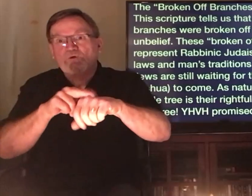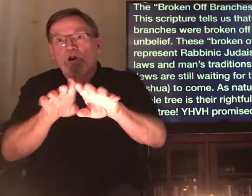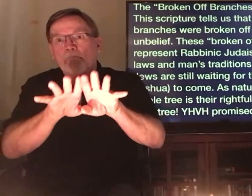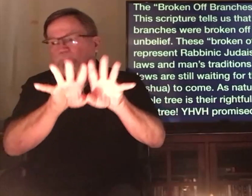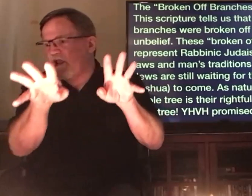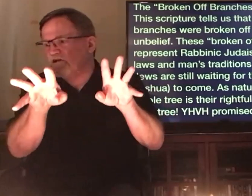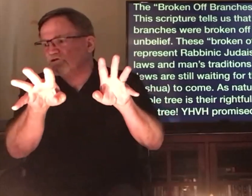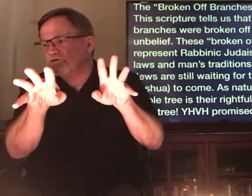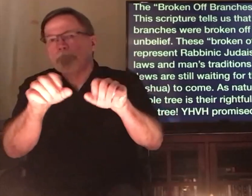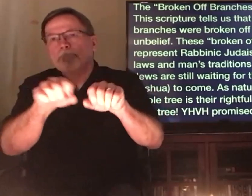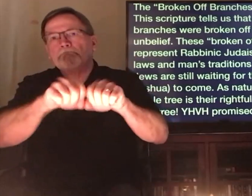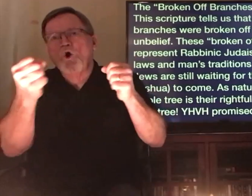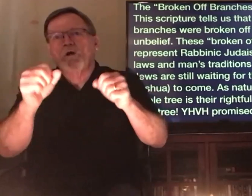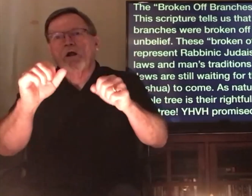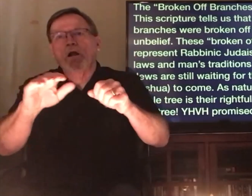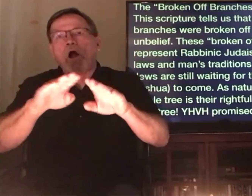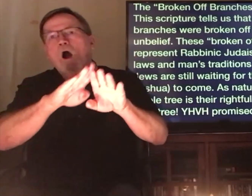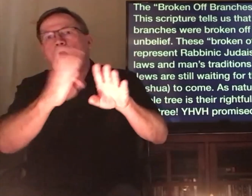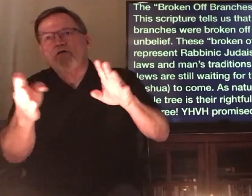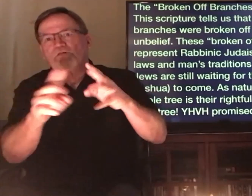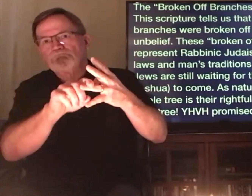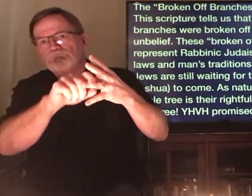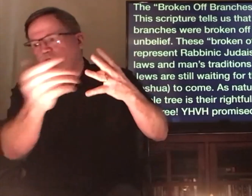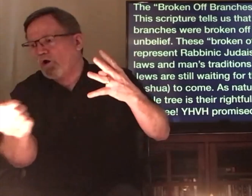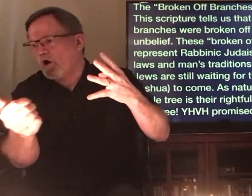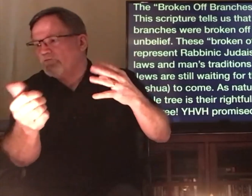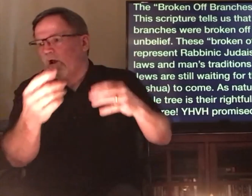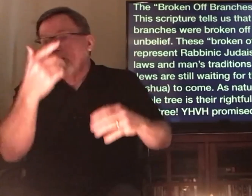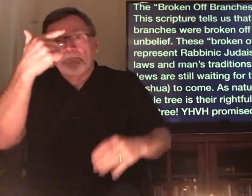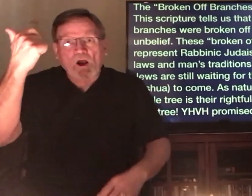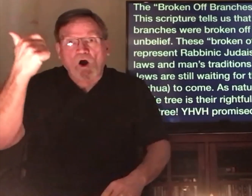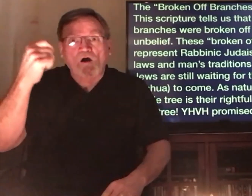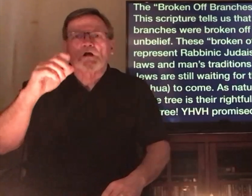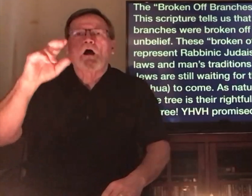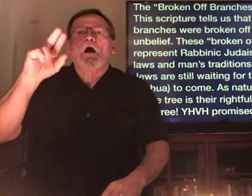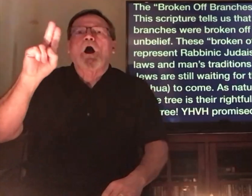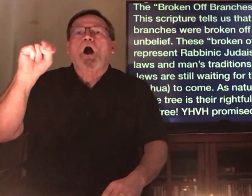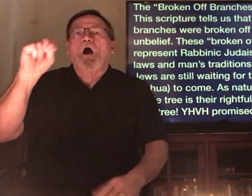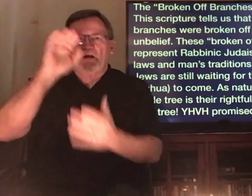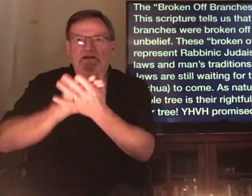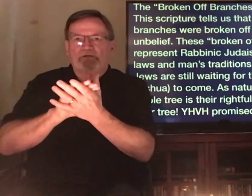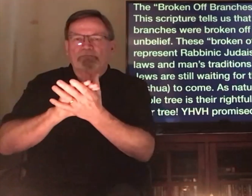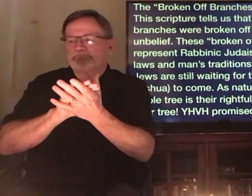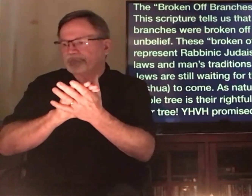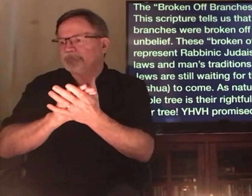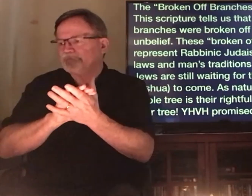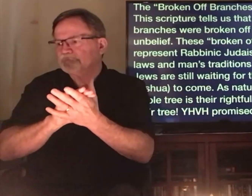yeah. They will choose, believe in Messiah, Yeshua, the